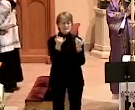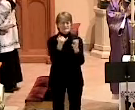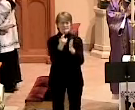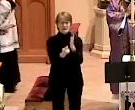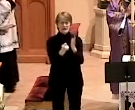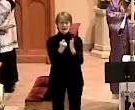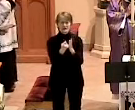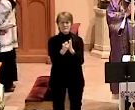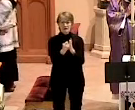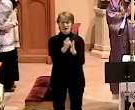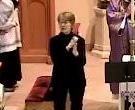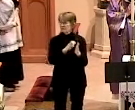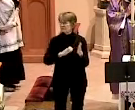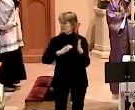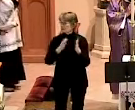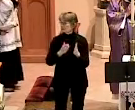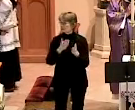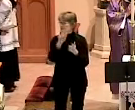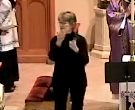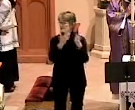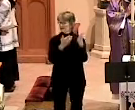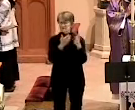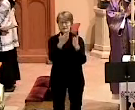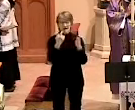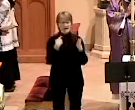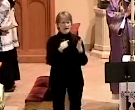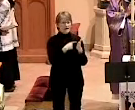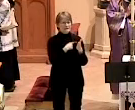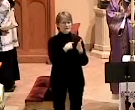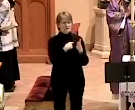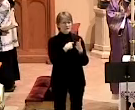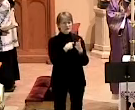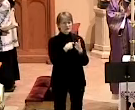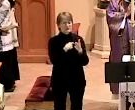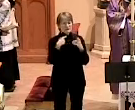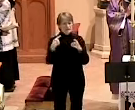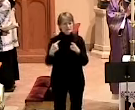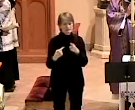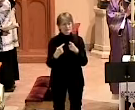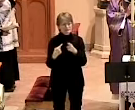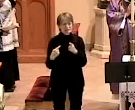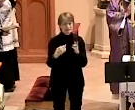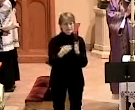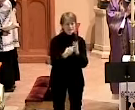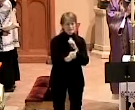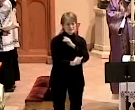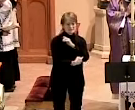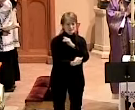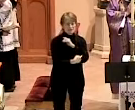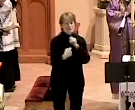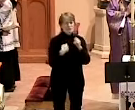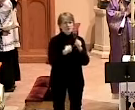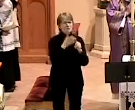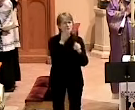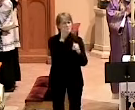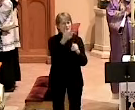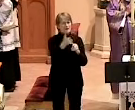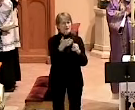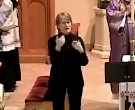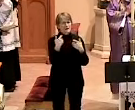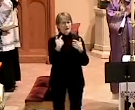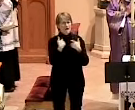so that as we take up battle against spiritual evils, we may be armed with the weapons